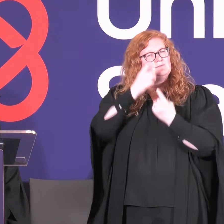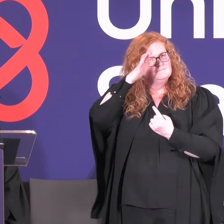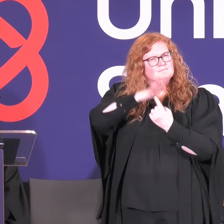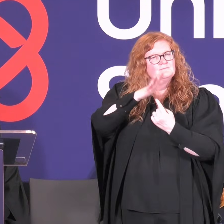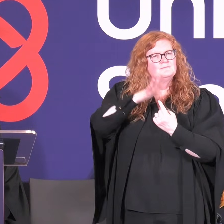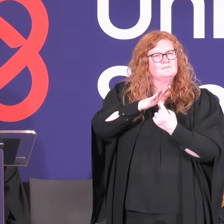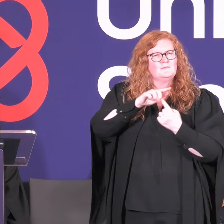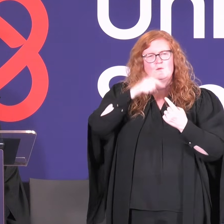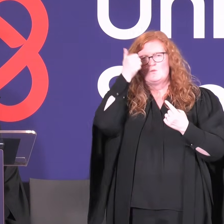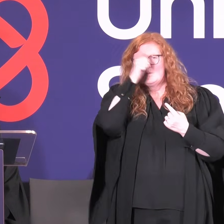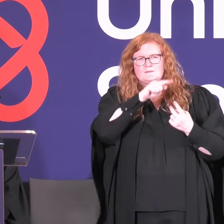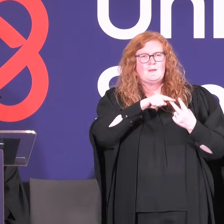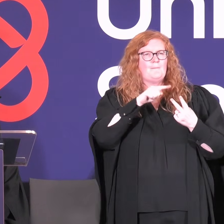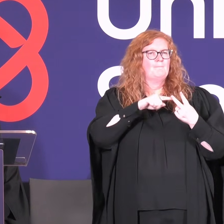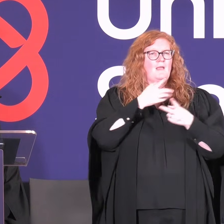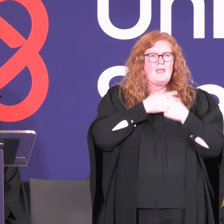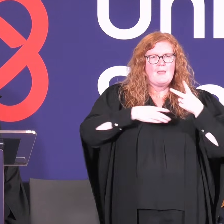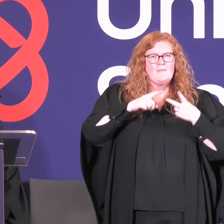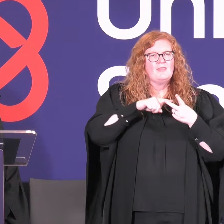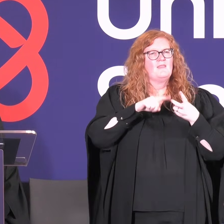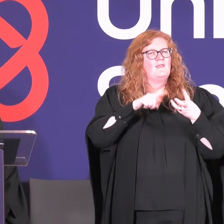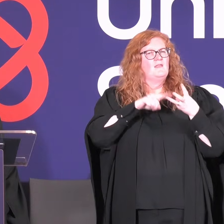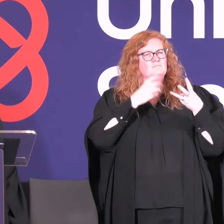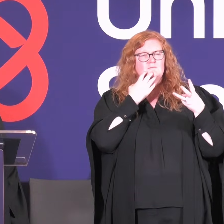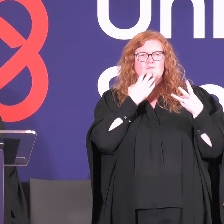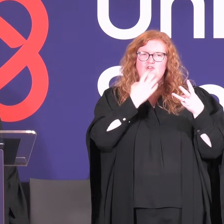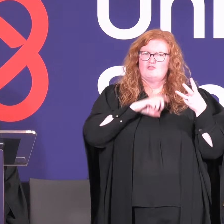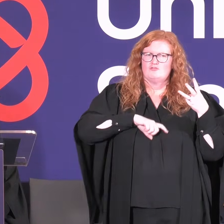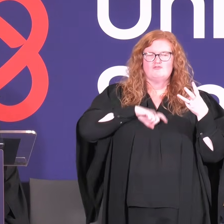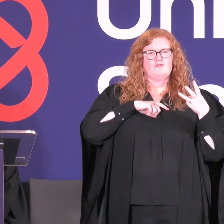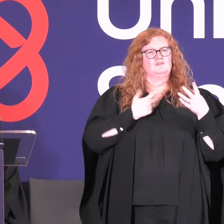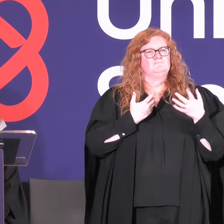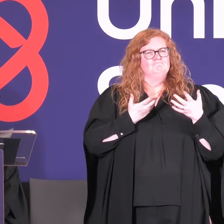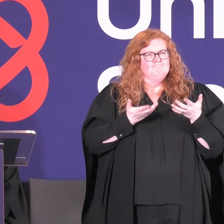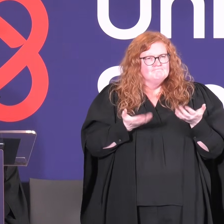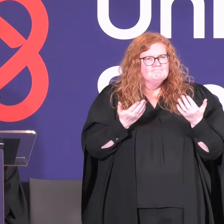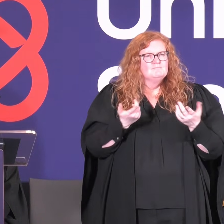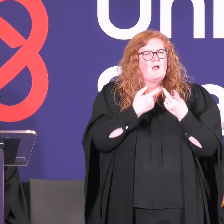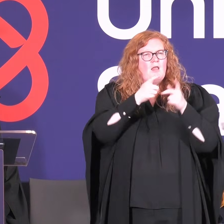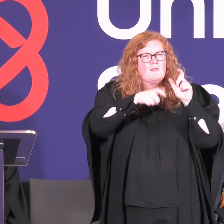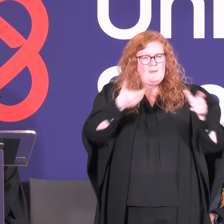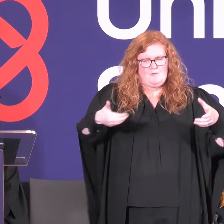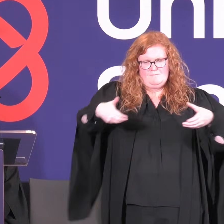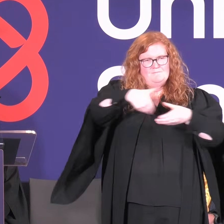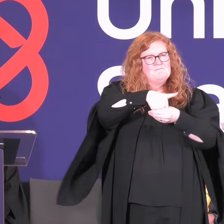wisdom, with empathy, and with the courage to bring other people with you.